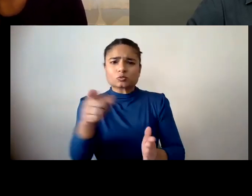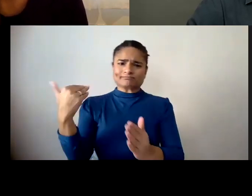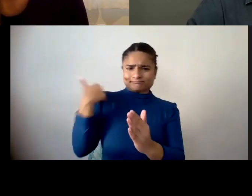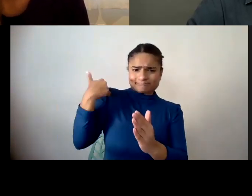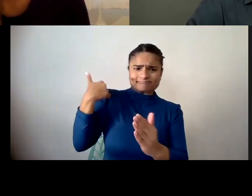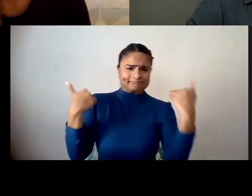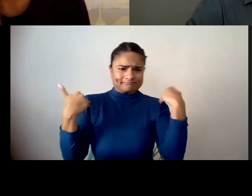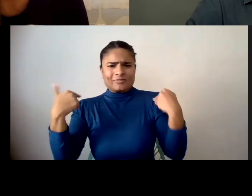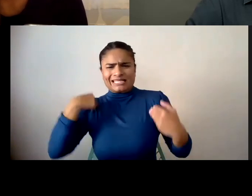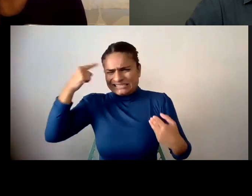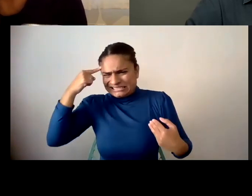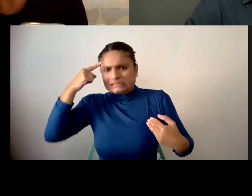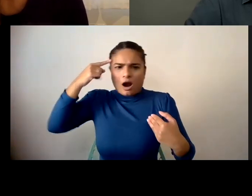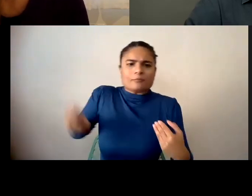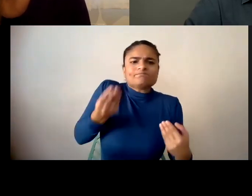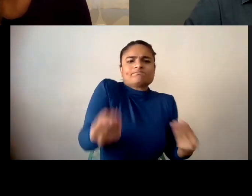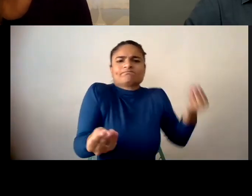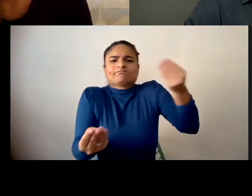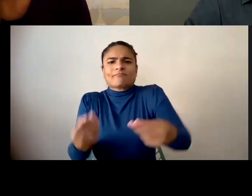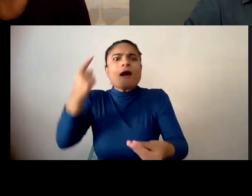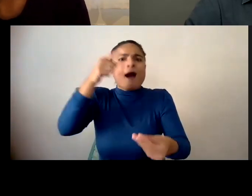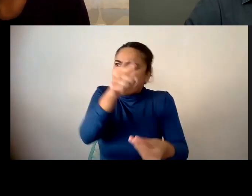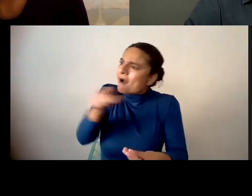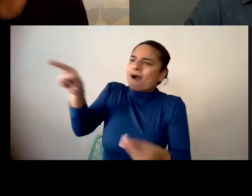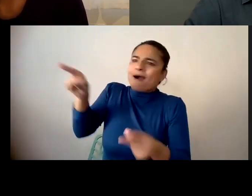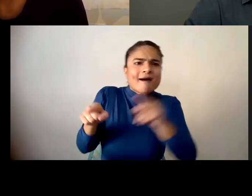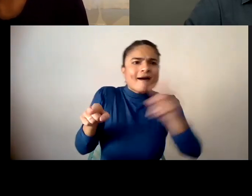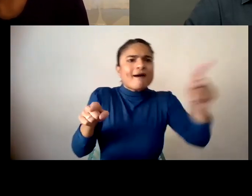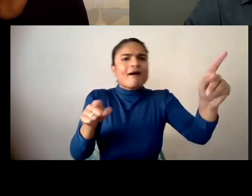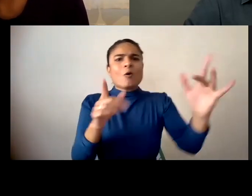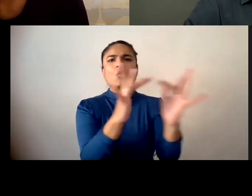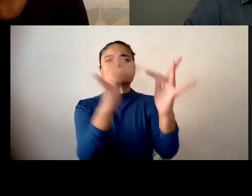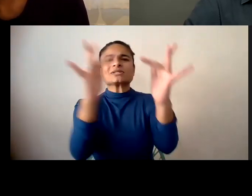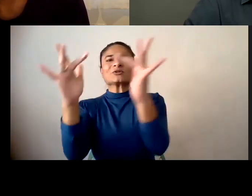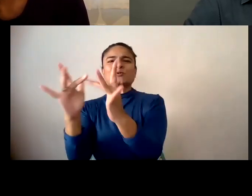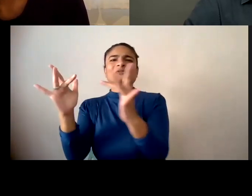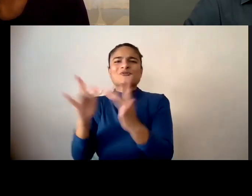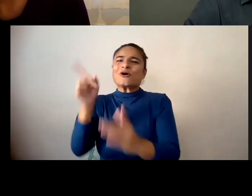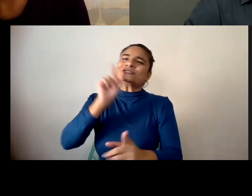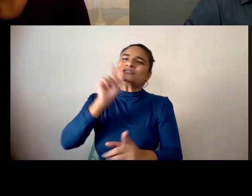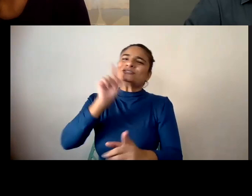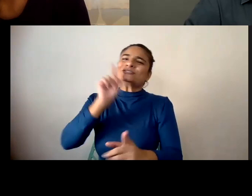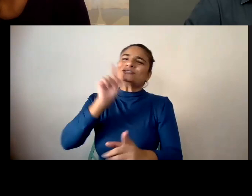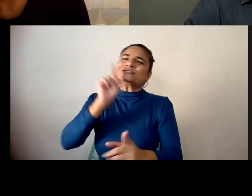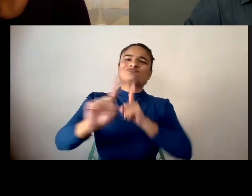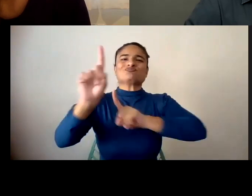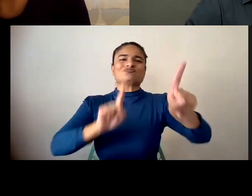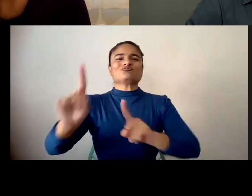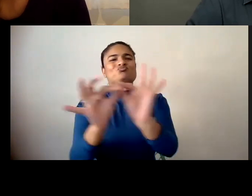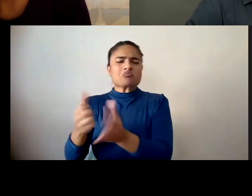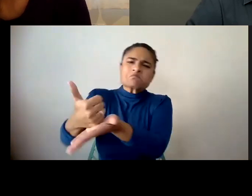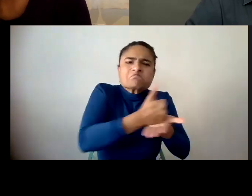that we might know and network together to try to build those opportunities together to help everyone to work towards